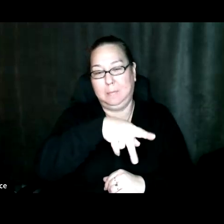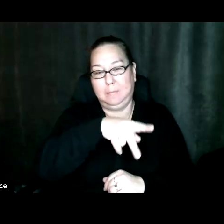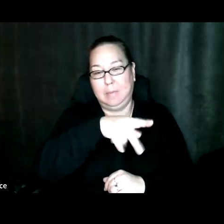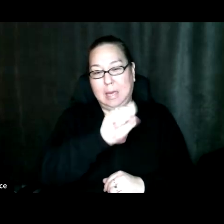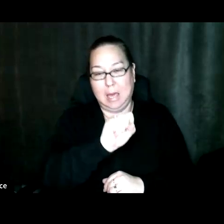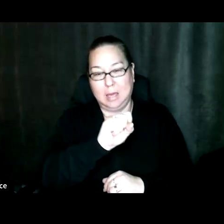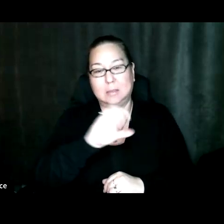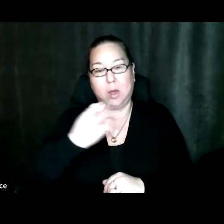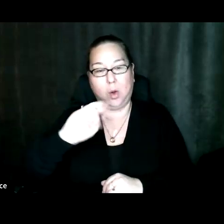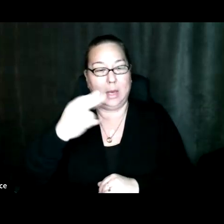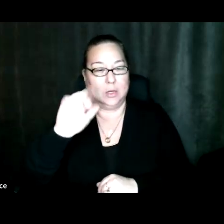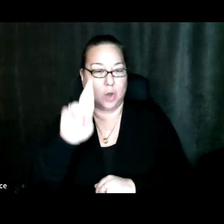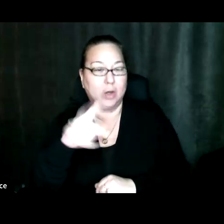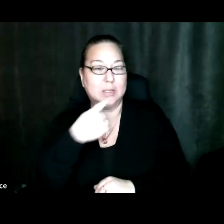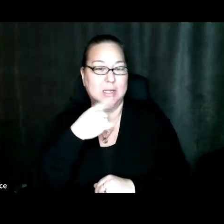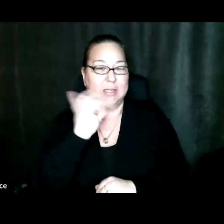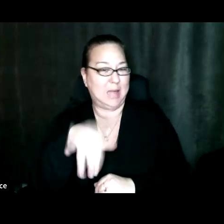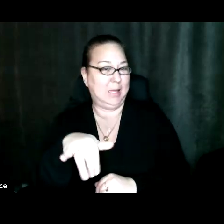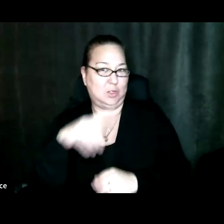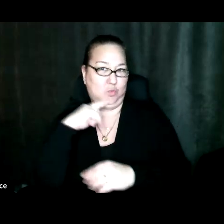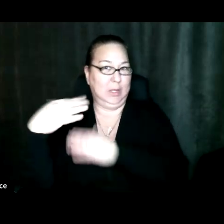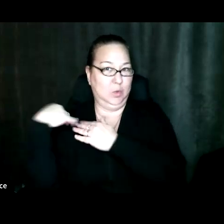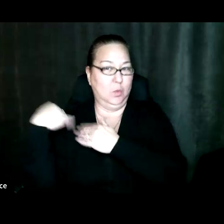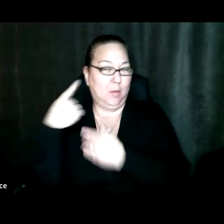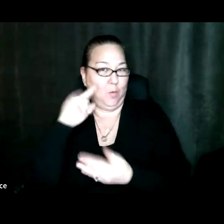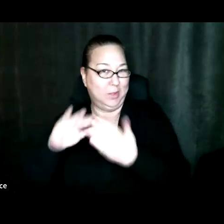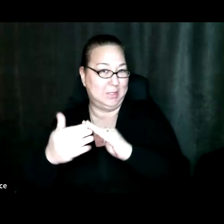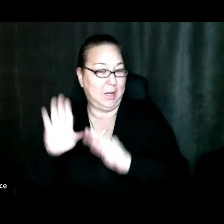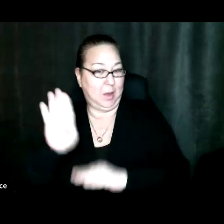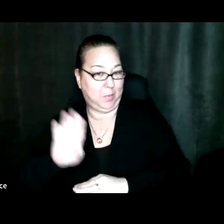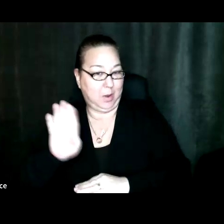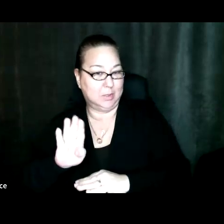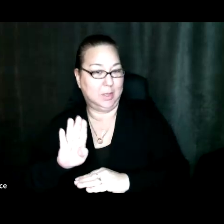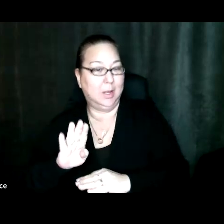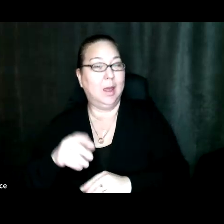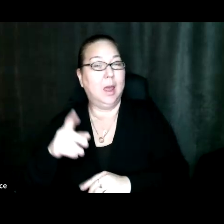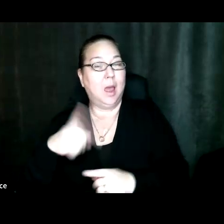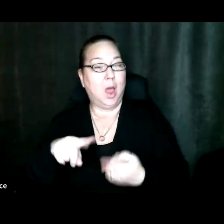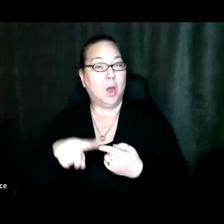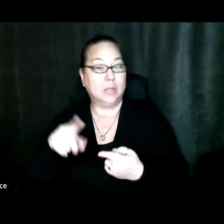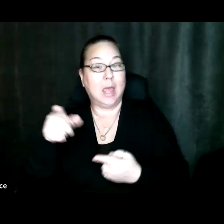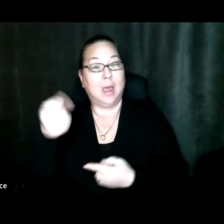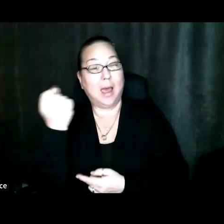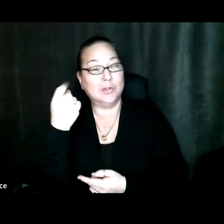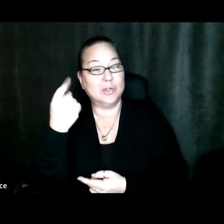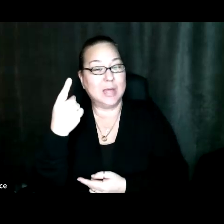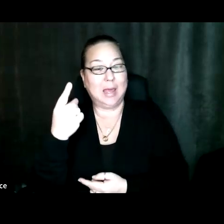the City of Boston, their response clearly acknowledged their understanding and awareness of the E-Verify